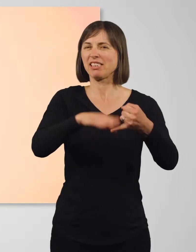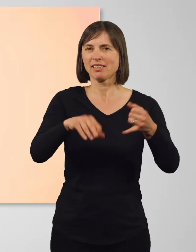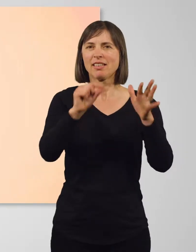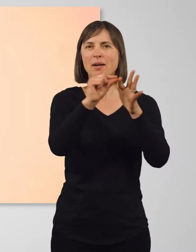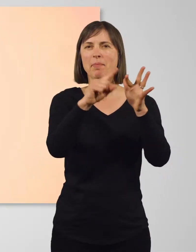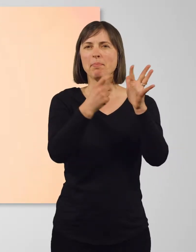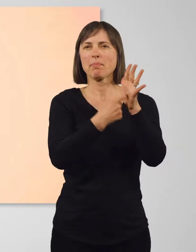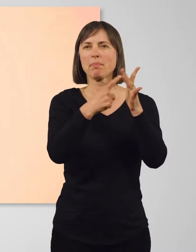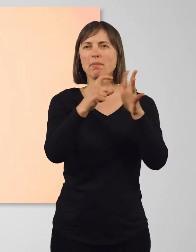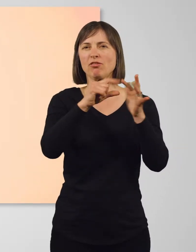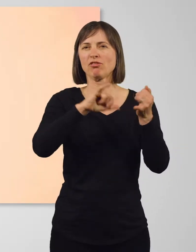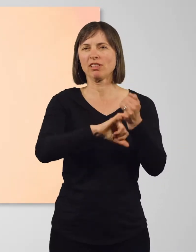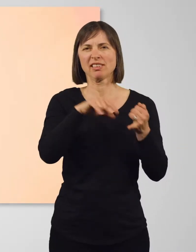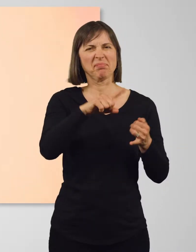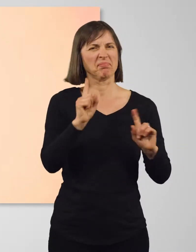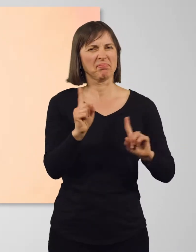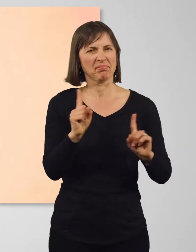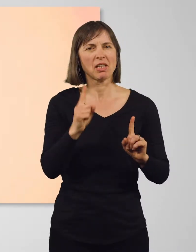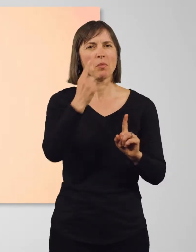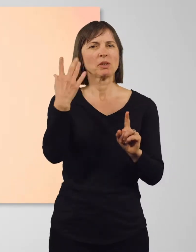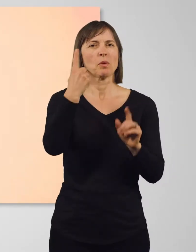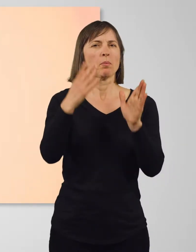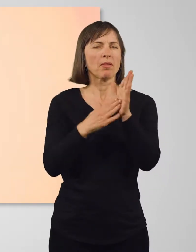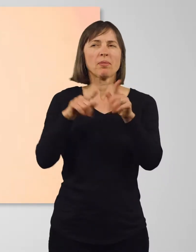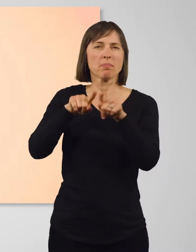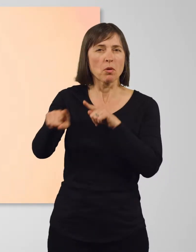Periods are a time of bleeding that most girls and women have once a month.